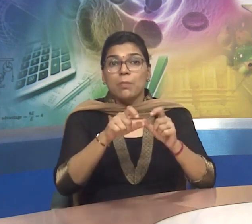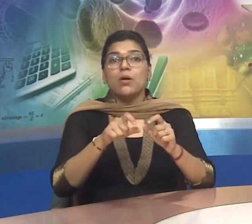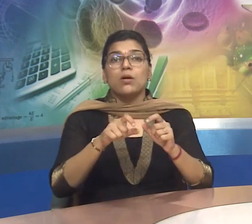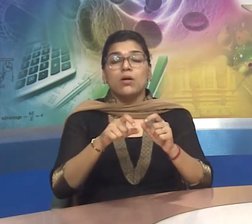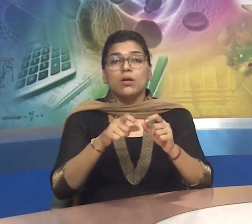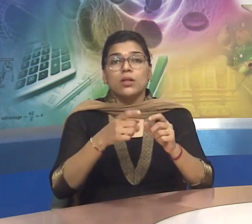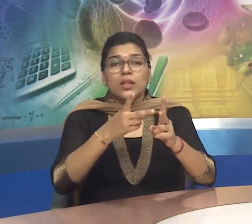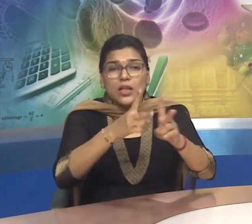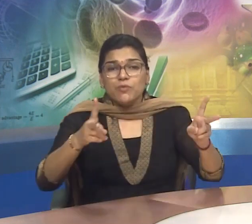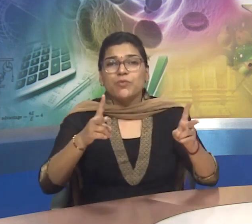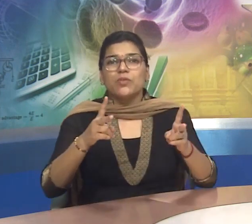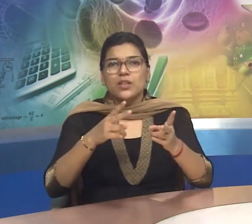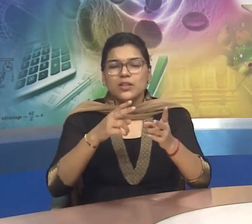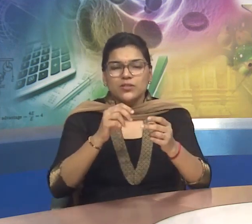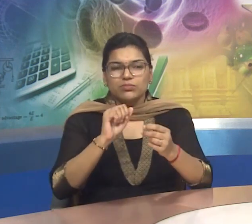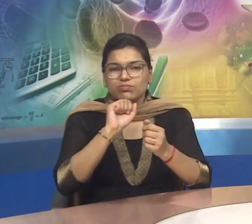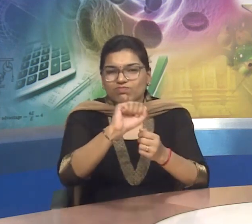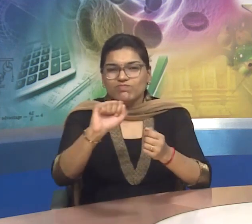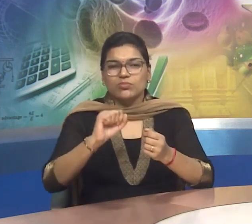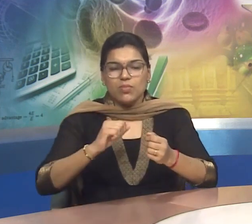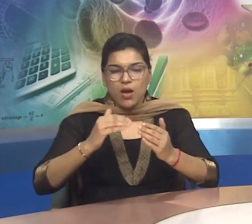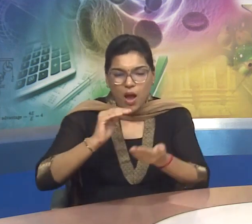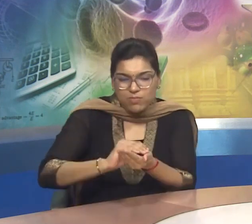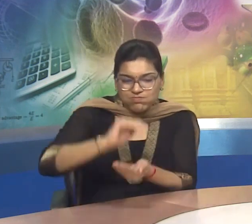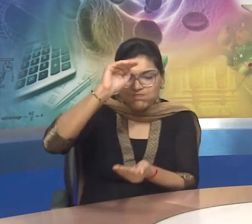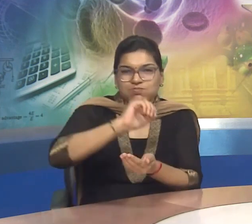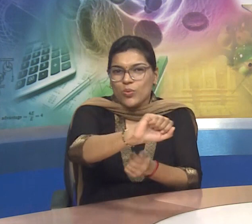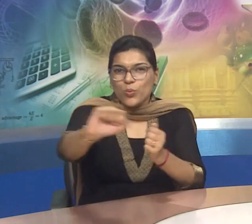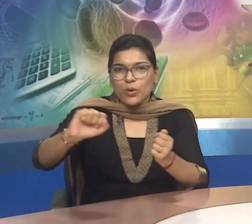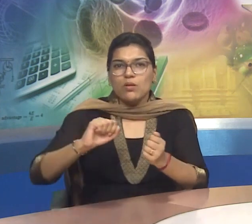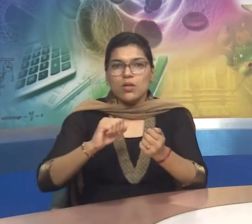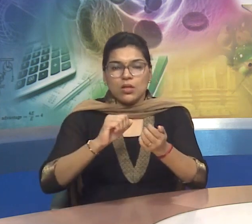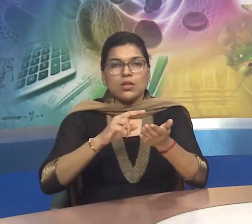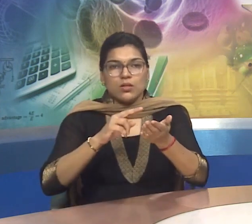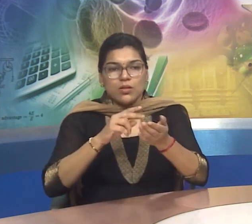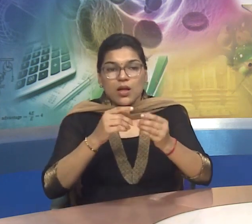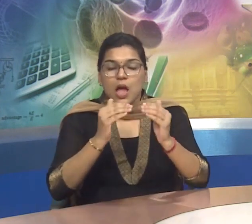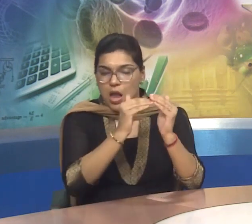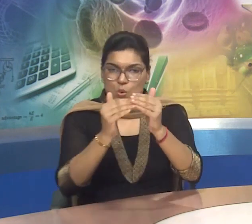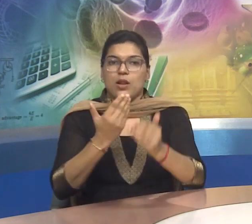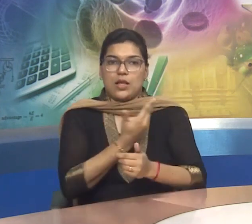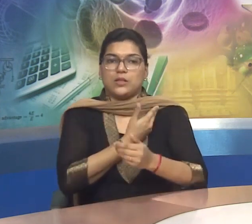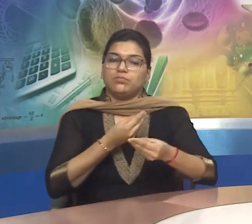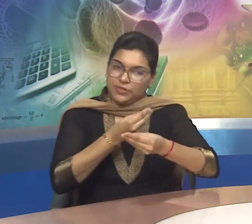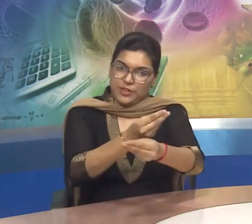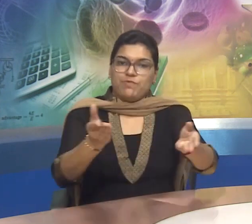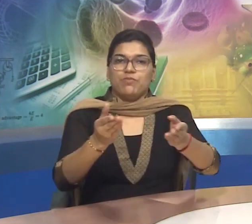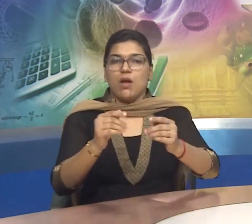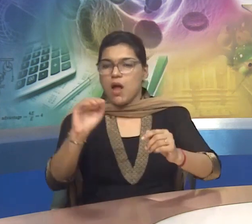explains that these fundamental rights, they provide a standard that all the people in